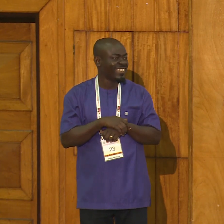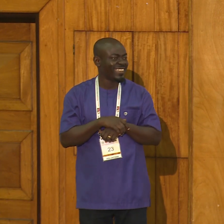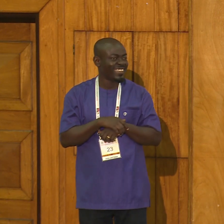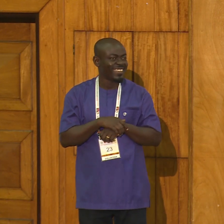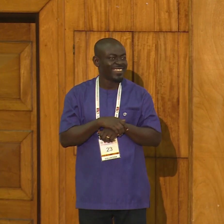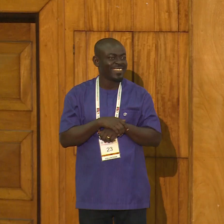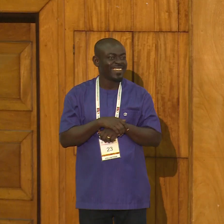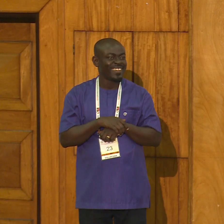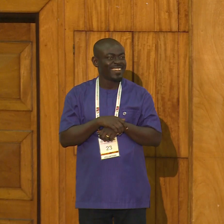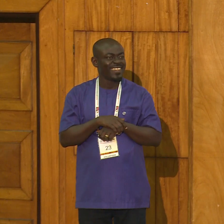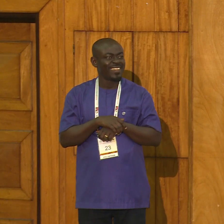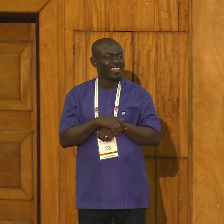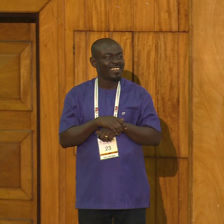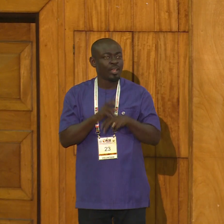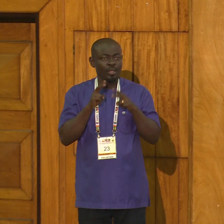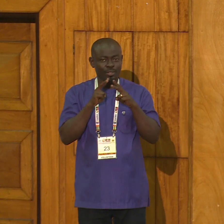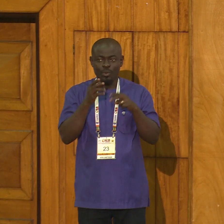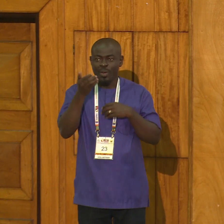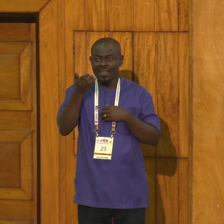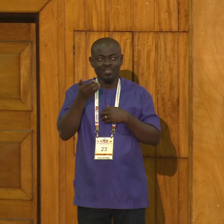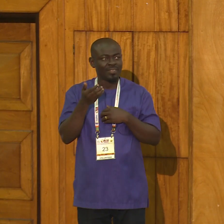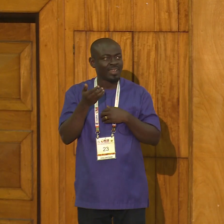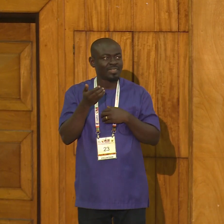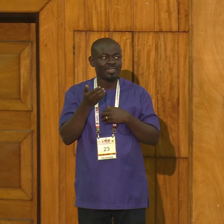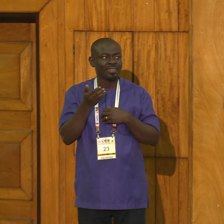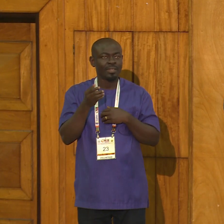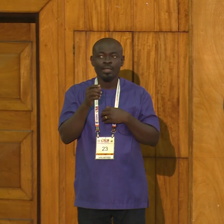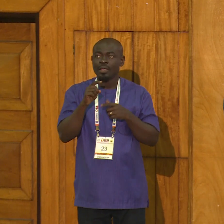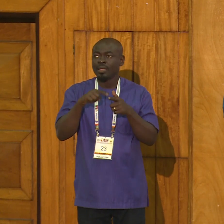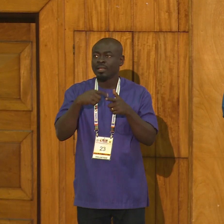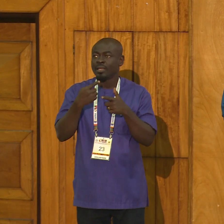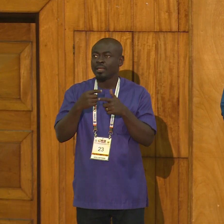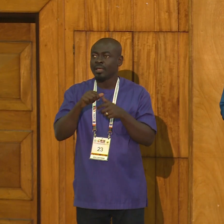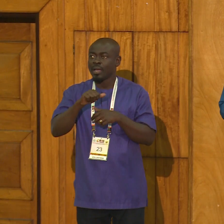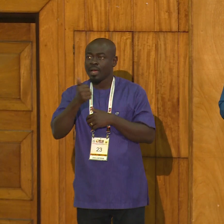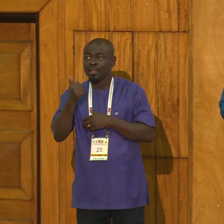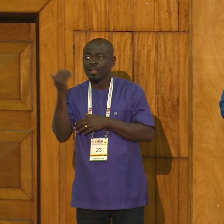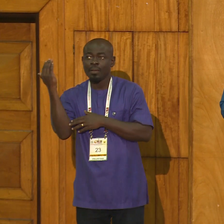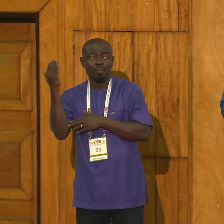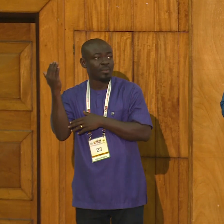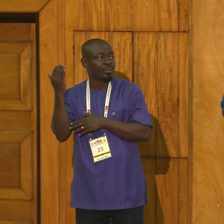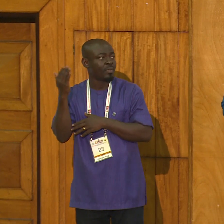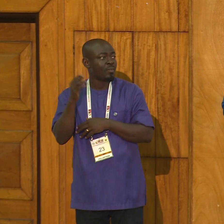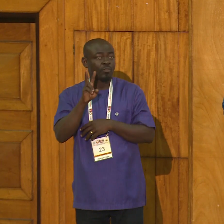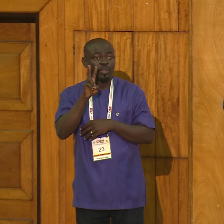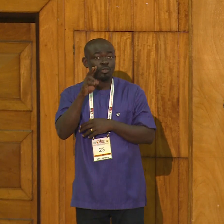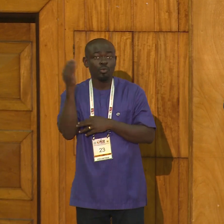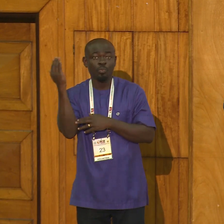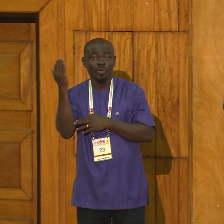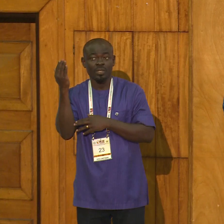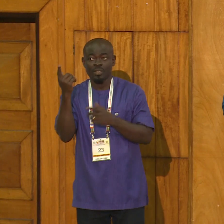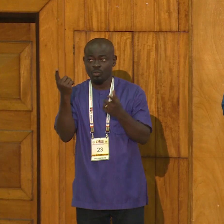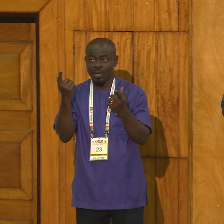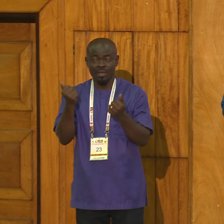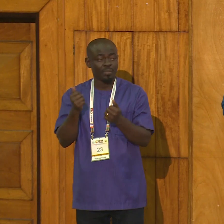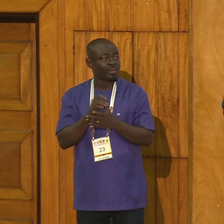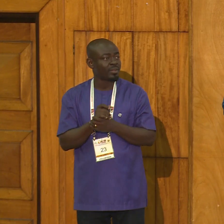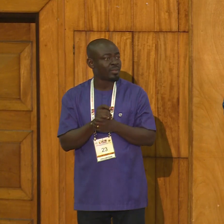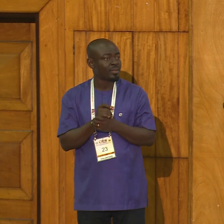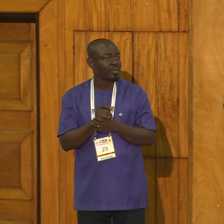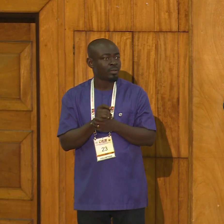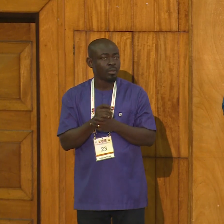So I'll invite the other presenter. So for the two presenters who are coming, they